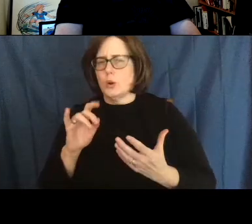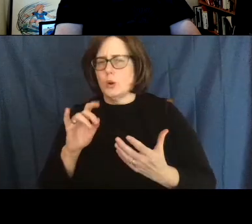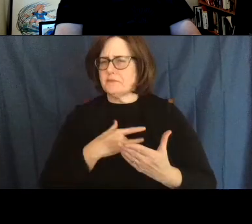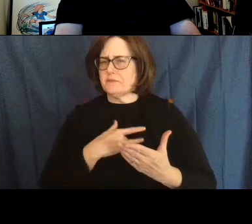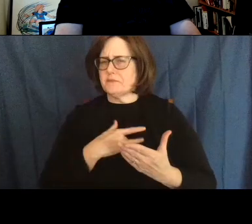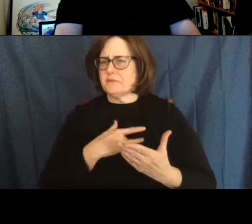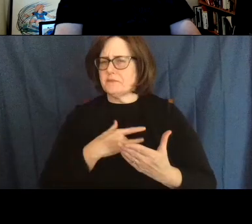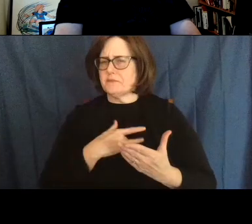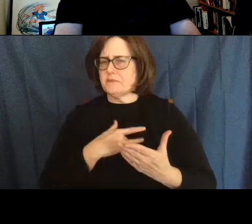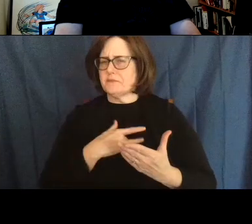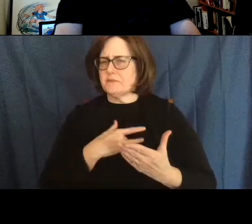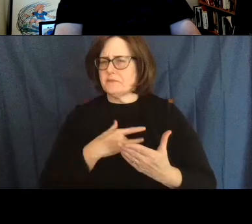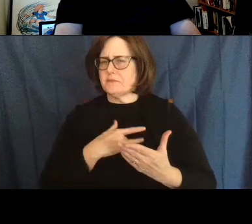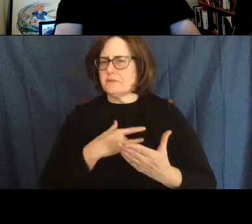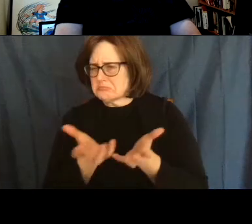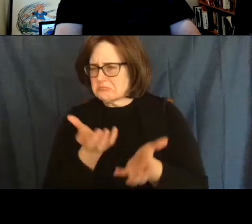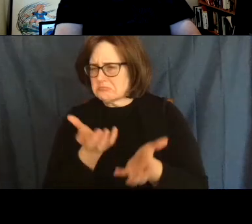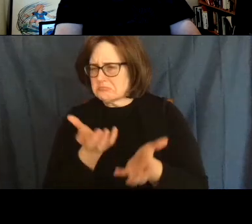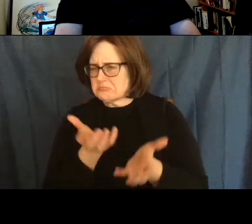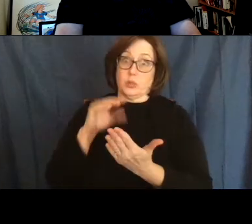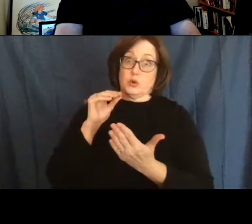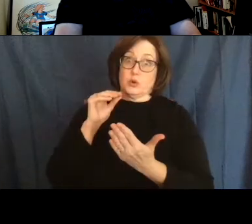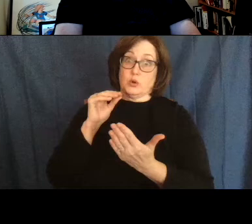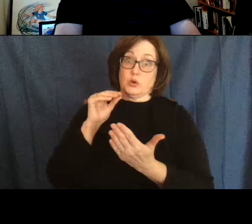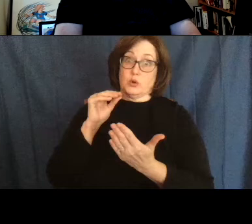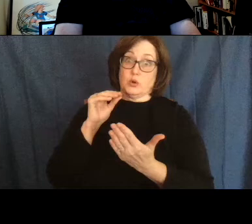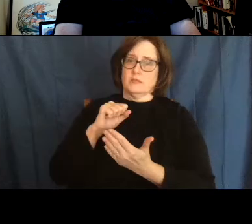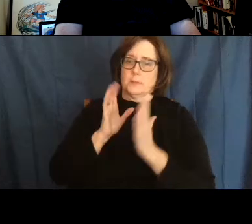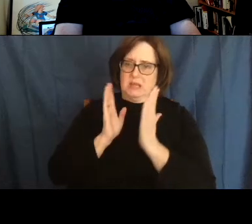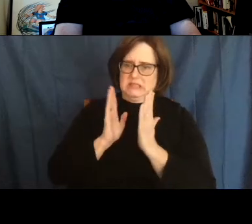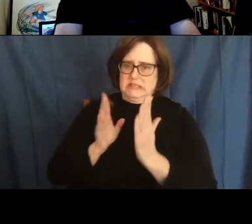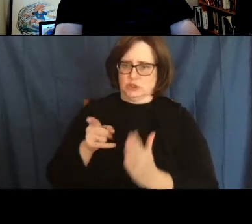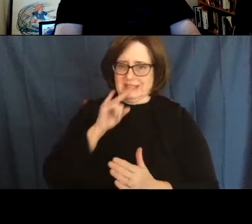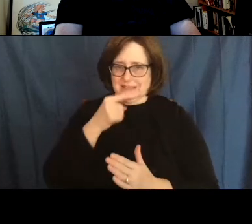think taking the lead from the kids really made a difference with this product.